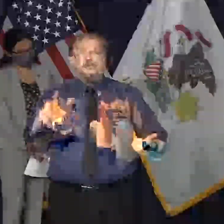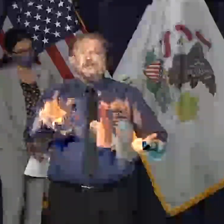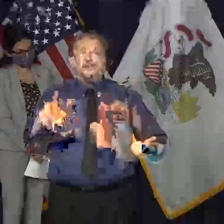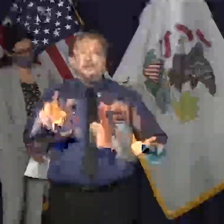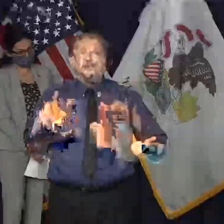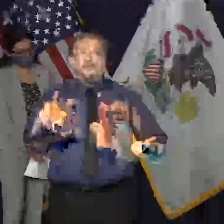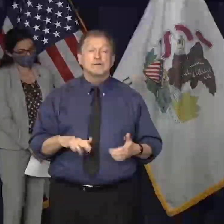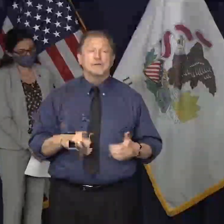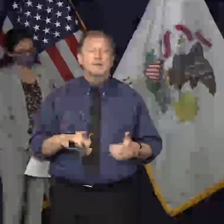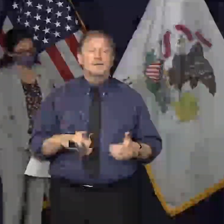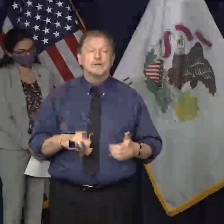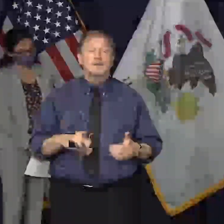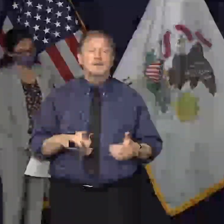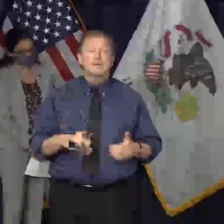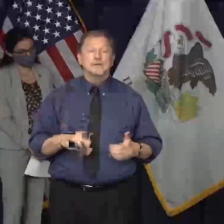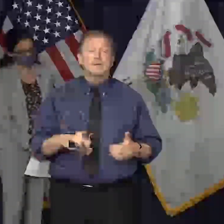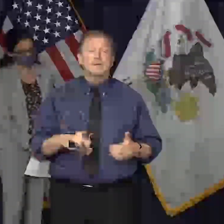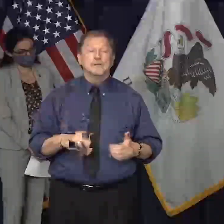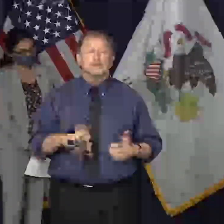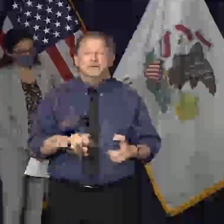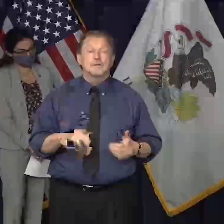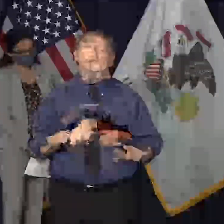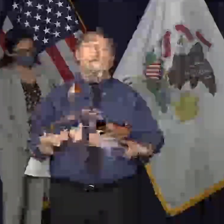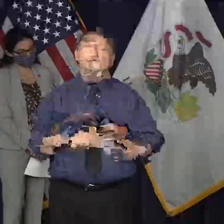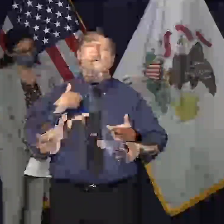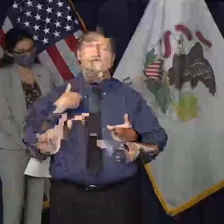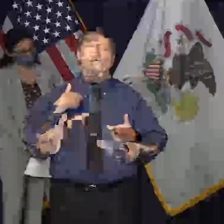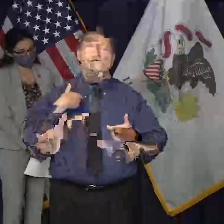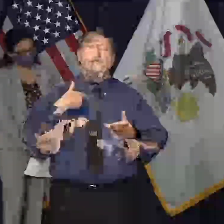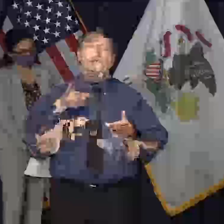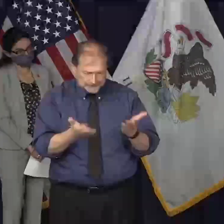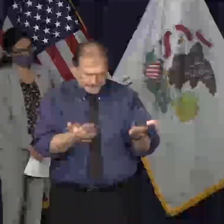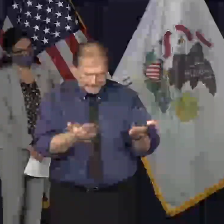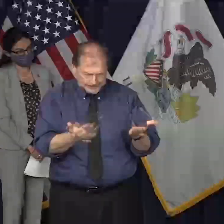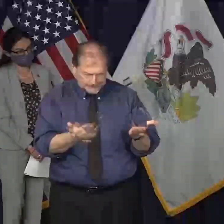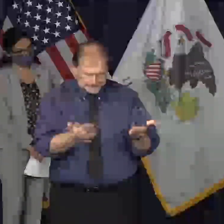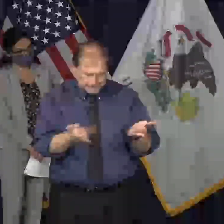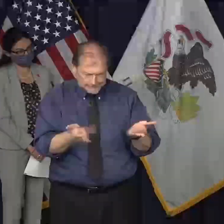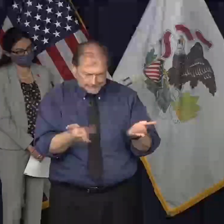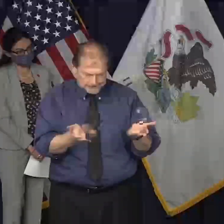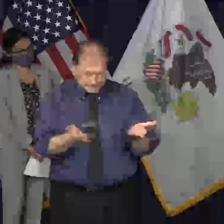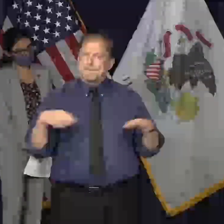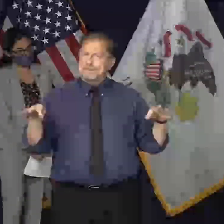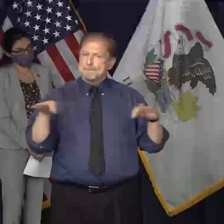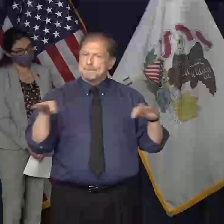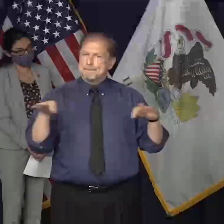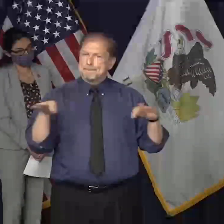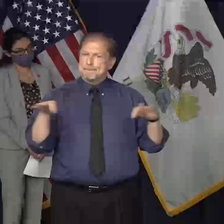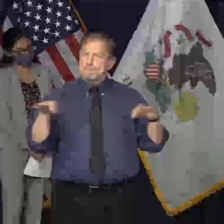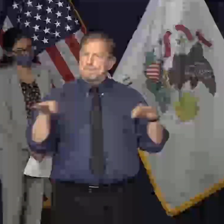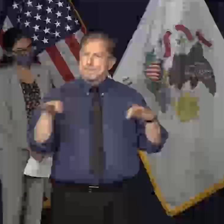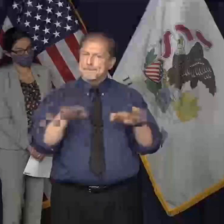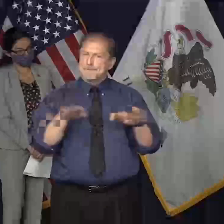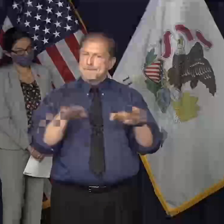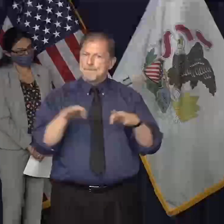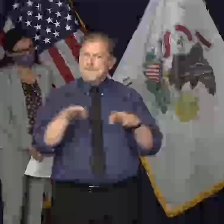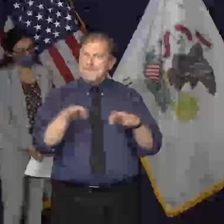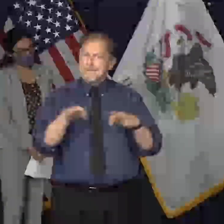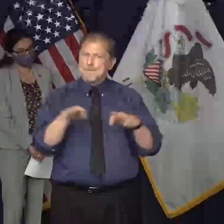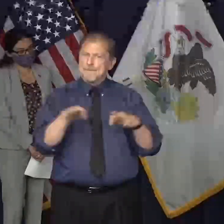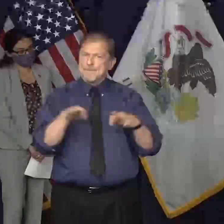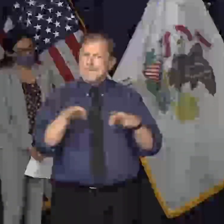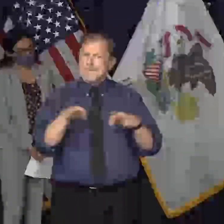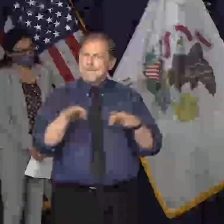communities, we are proactively focused on community health centers that prioritize accessible